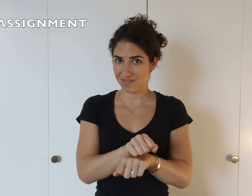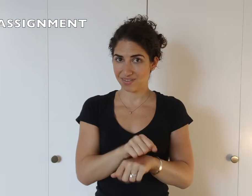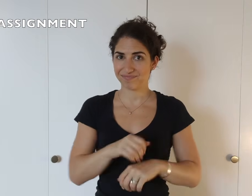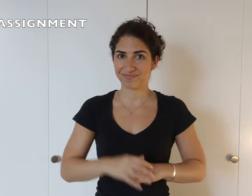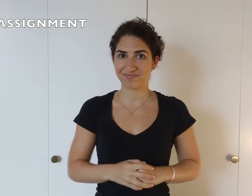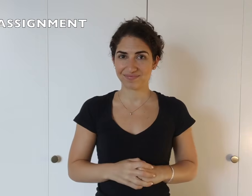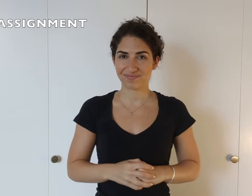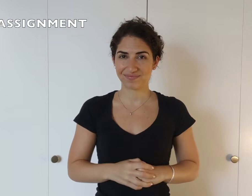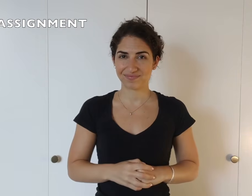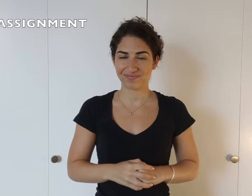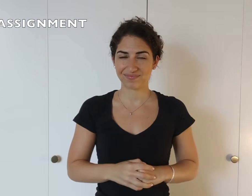assignment,